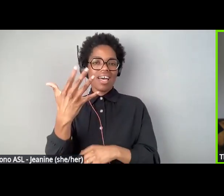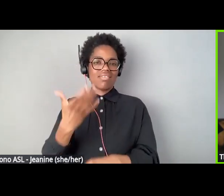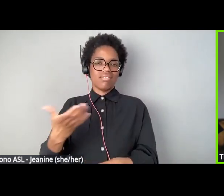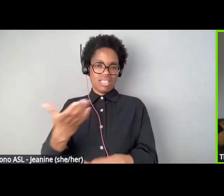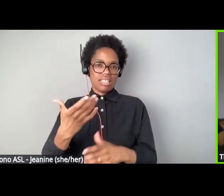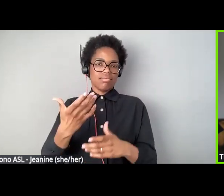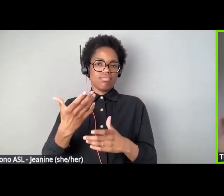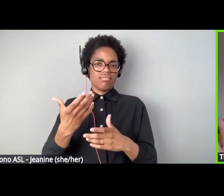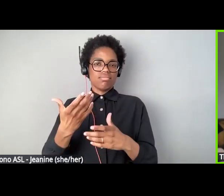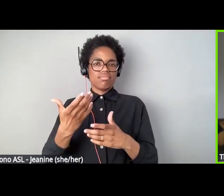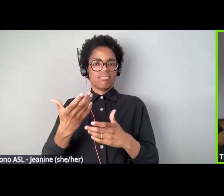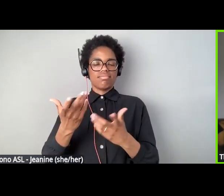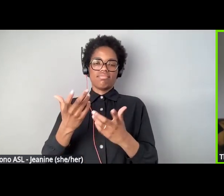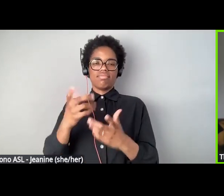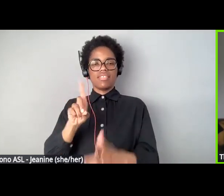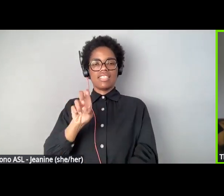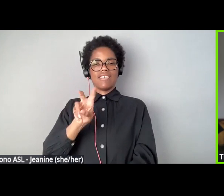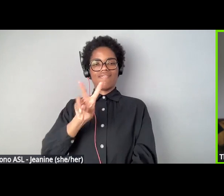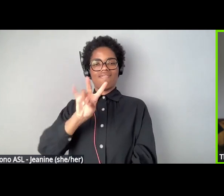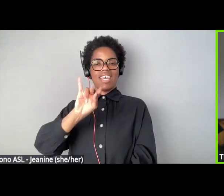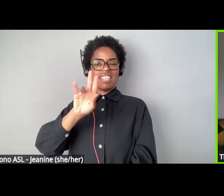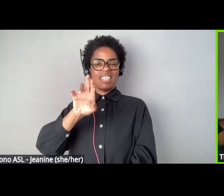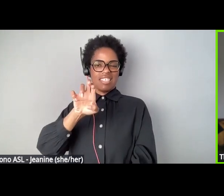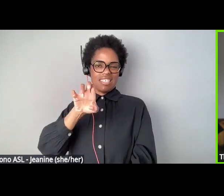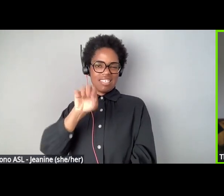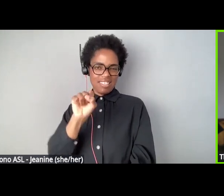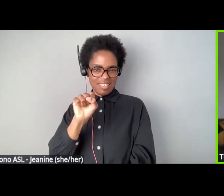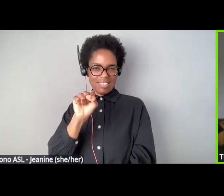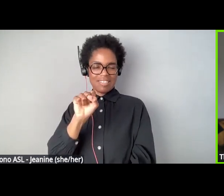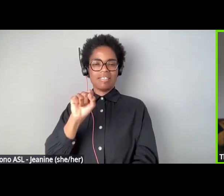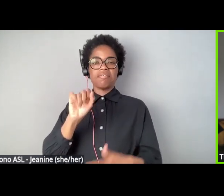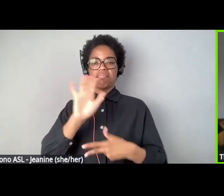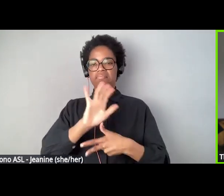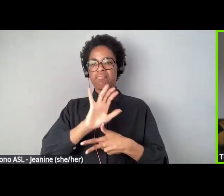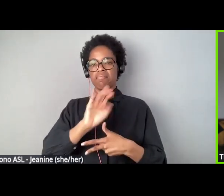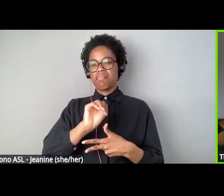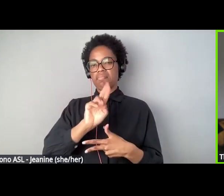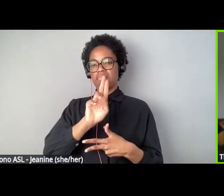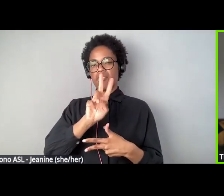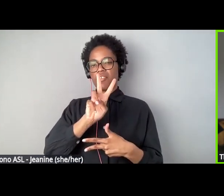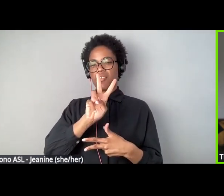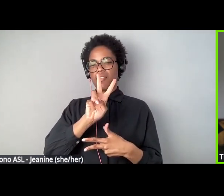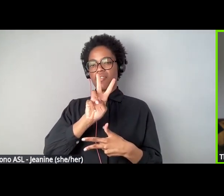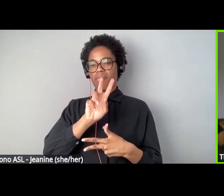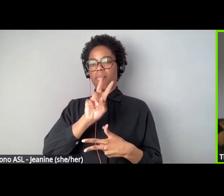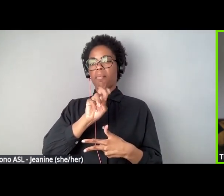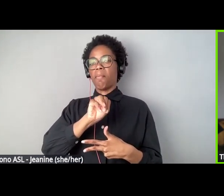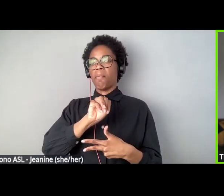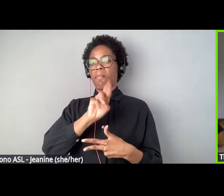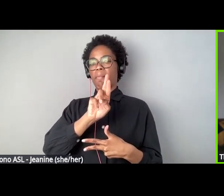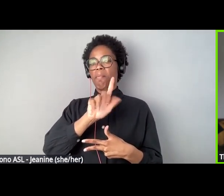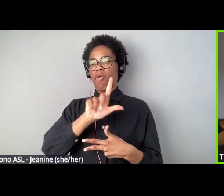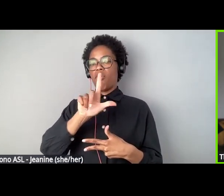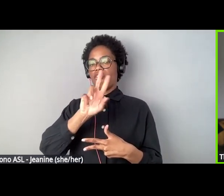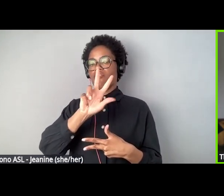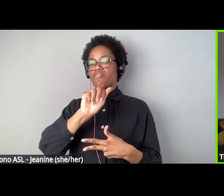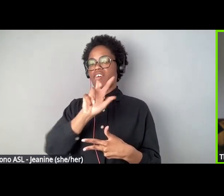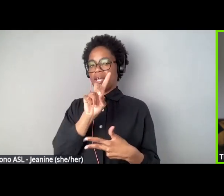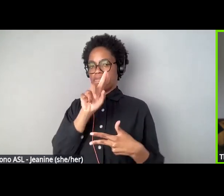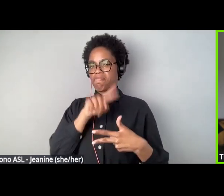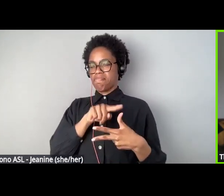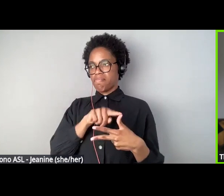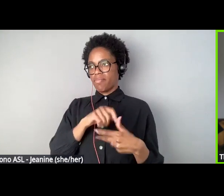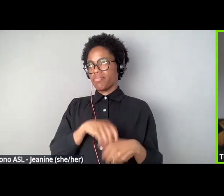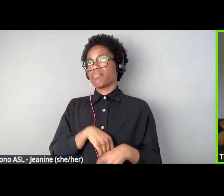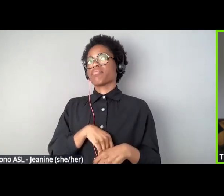5 different devices. And there are some I want to say Apple TV, there are some other devices,